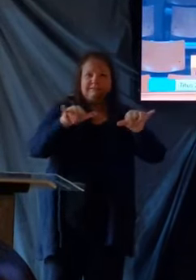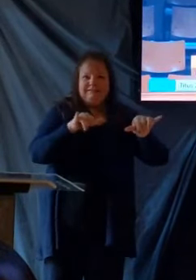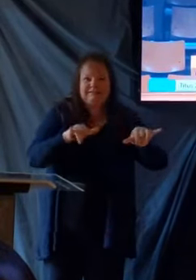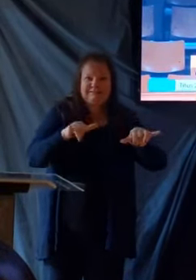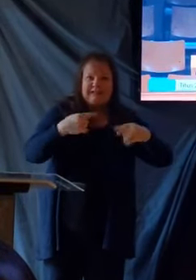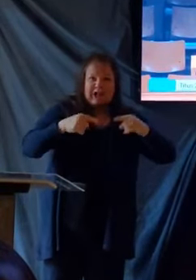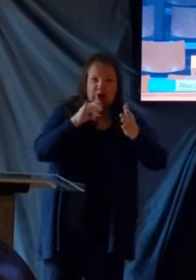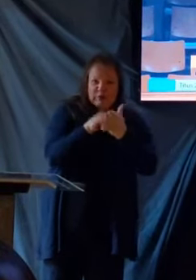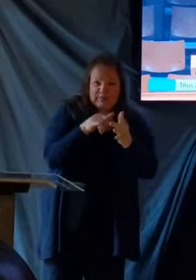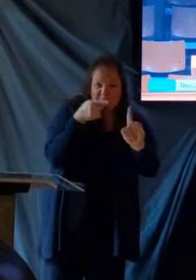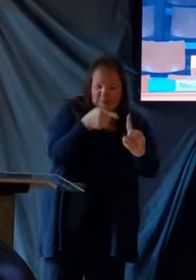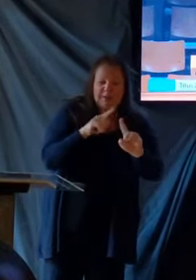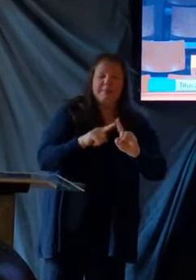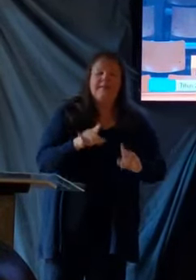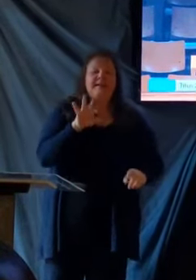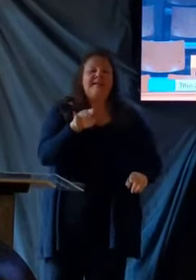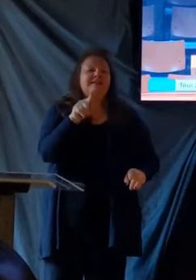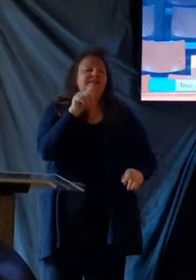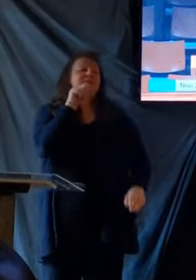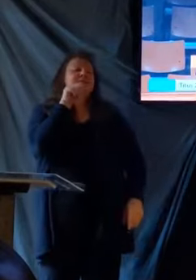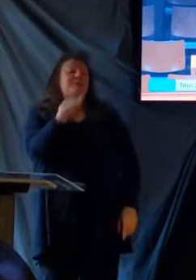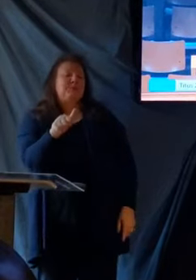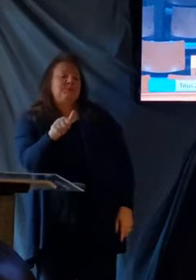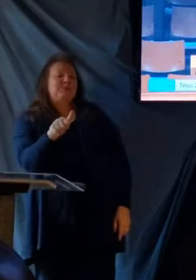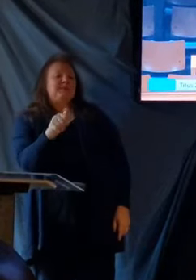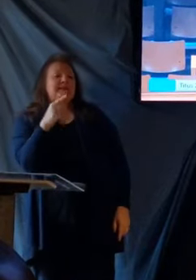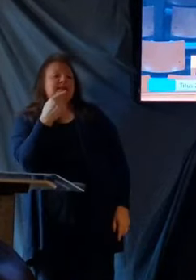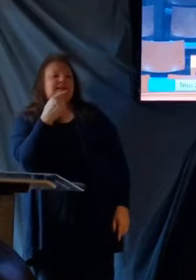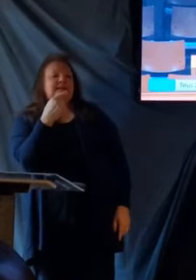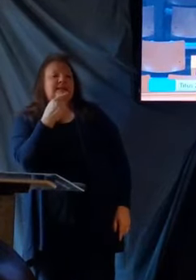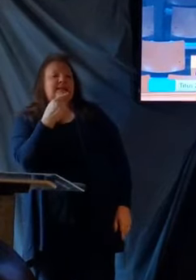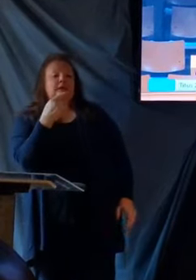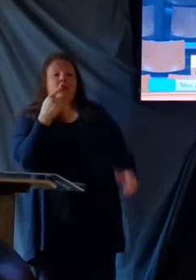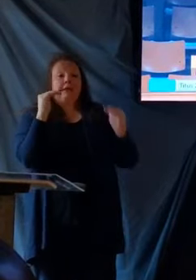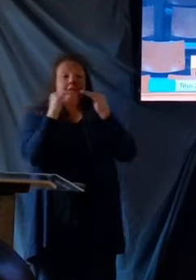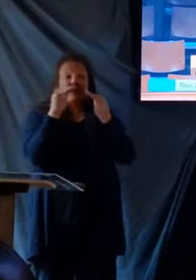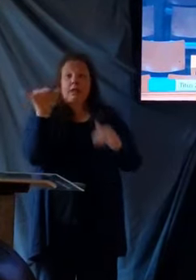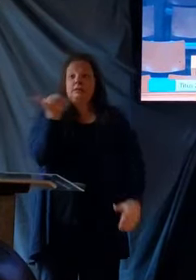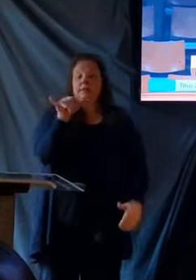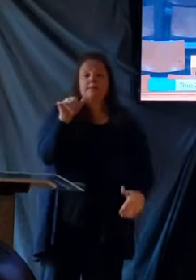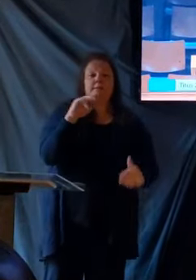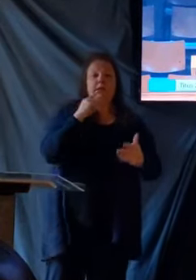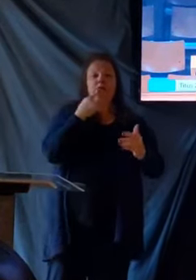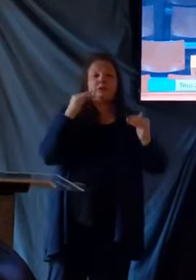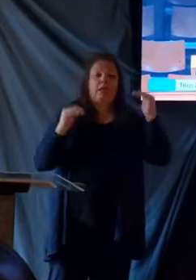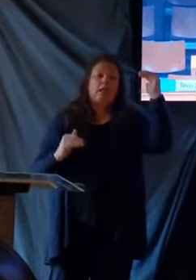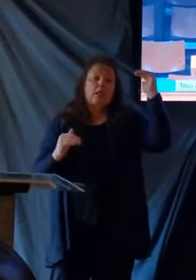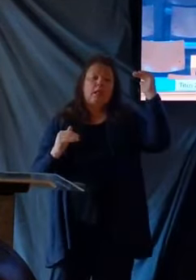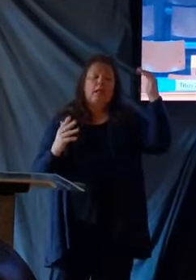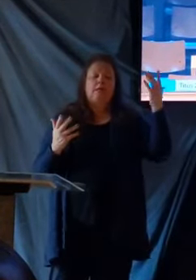But nonetheless, if you don't say they're exactly the same, you're saying they're not equal.